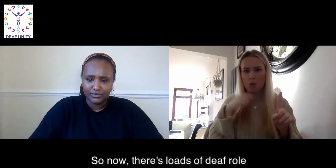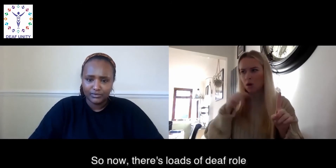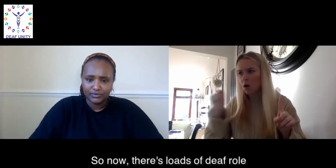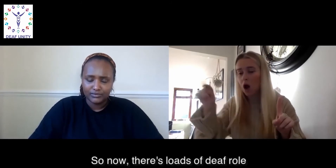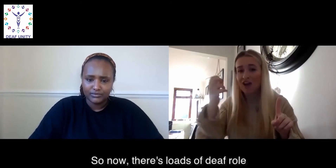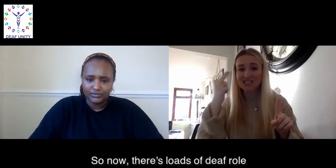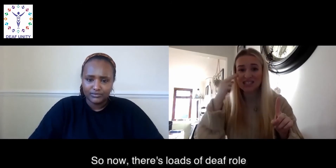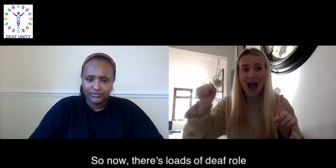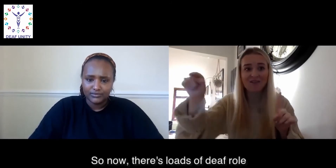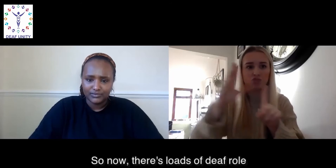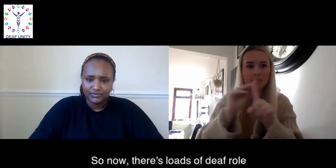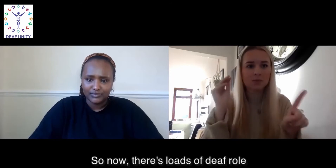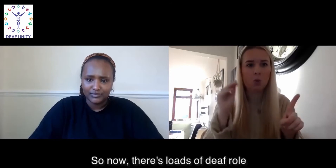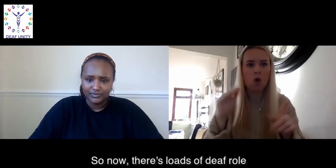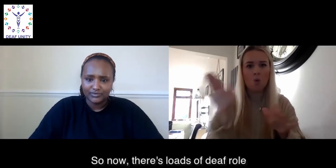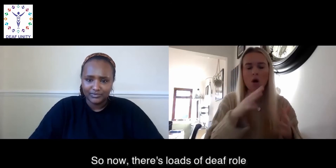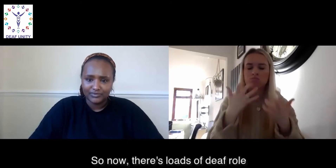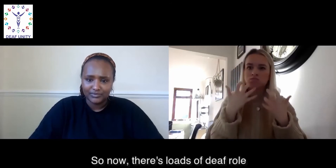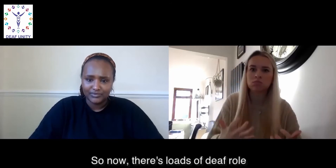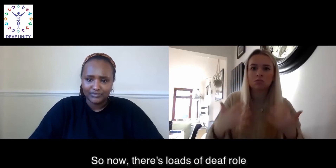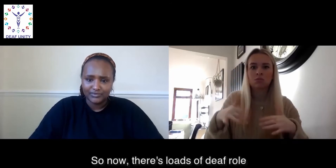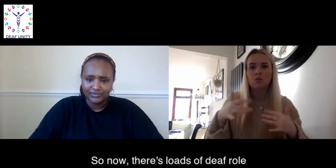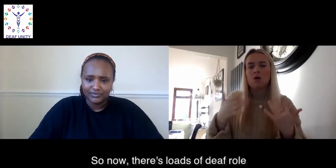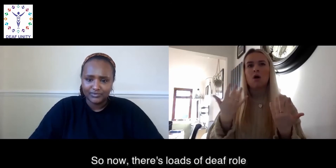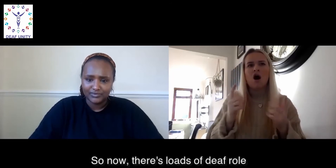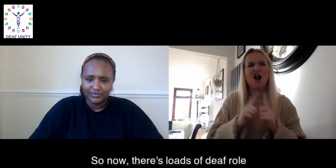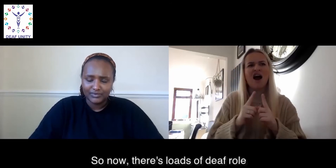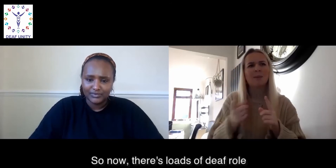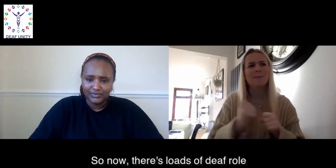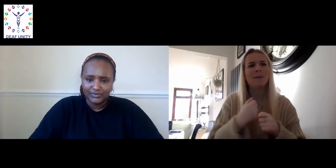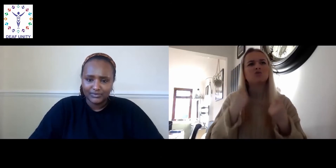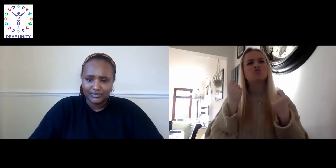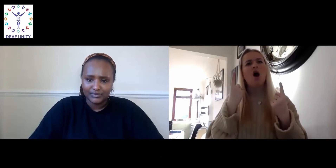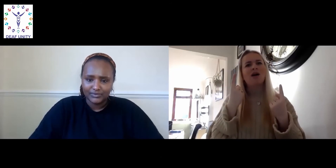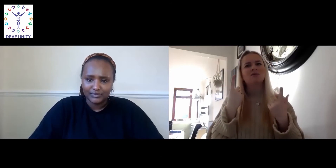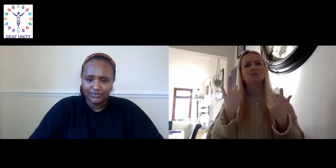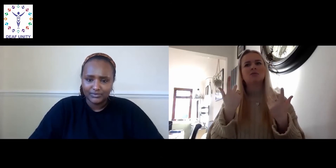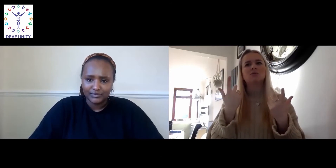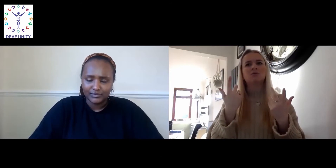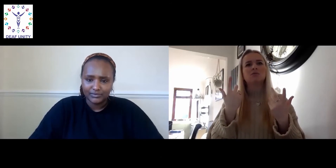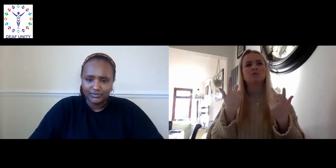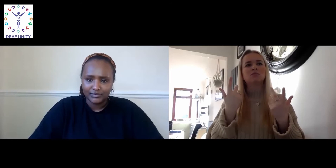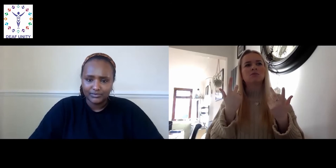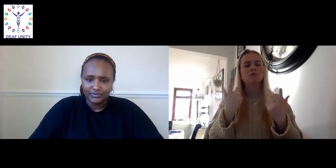So now there's loads of deaf role models, which is great, because other young people will be more confident.